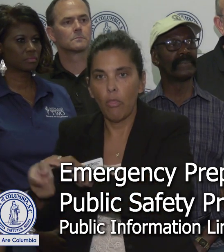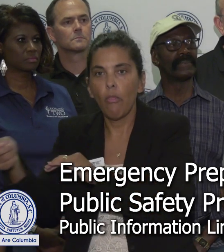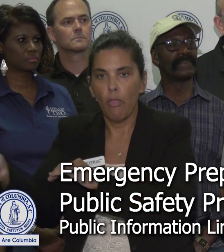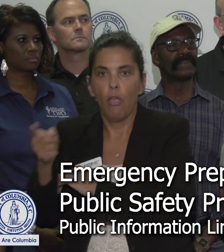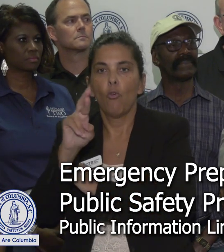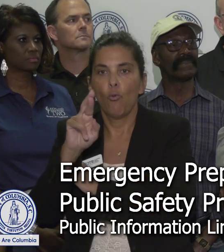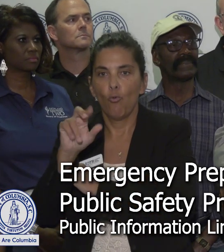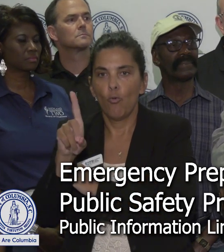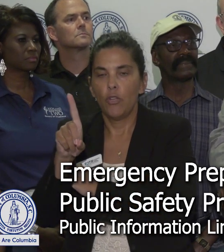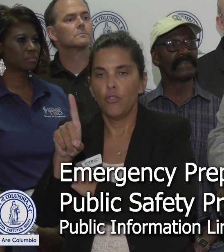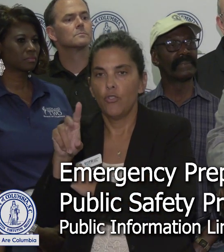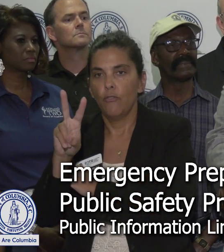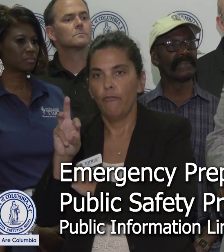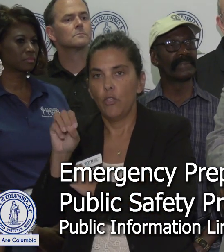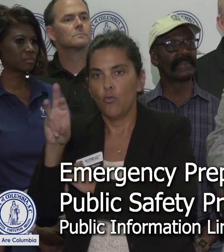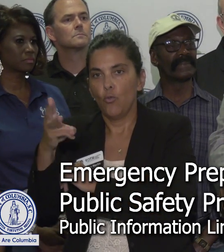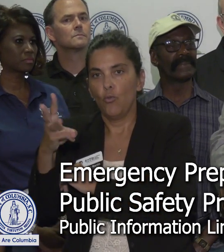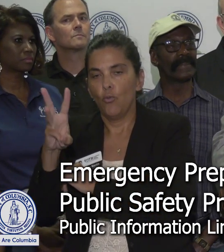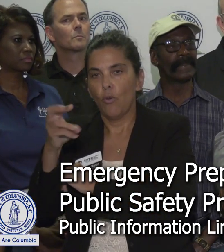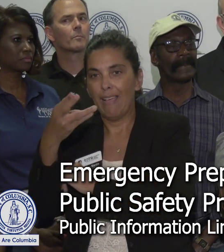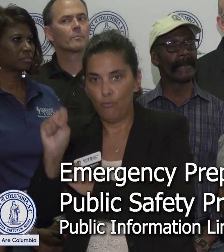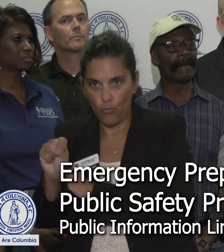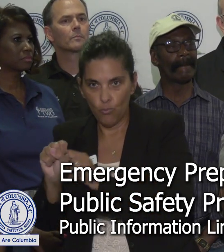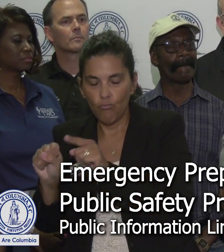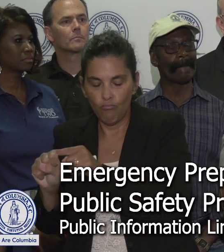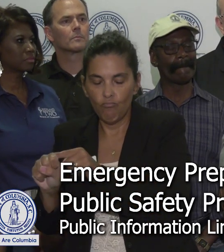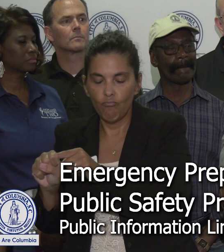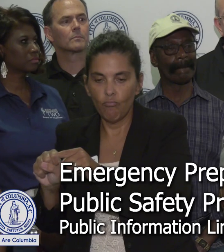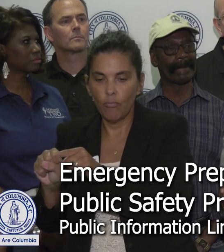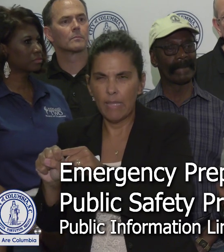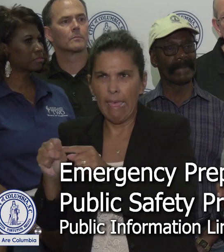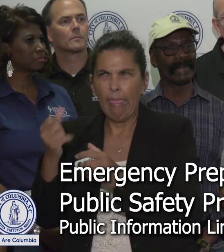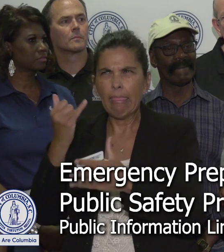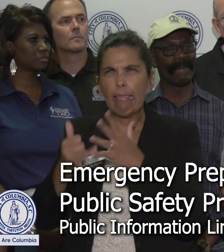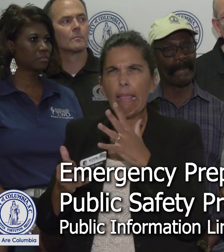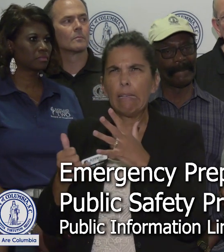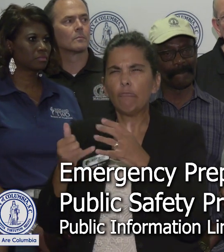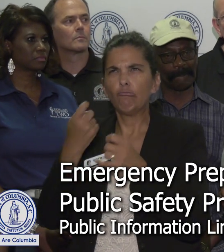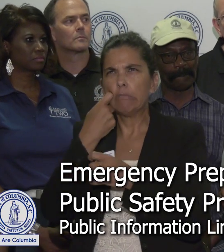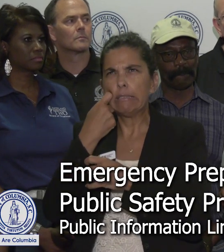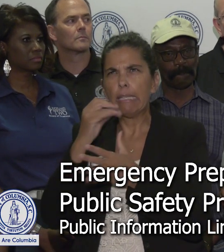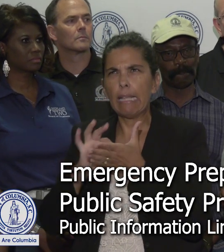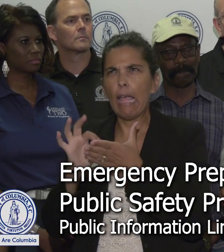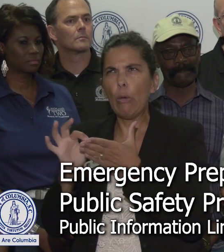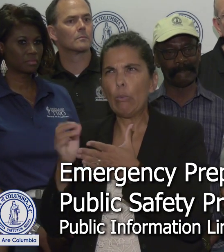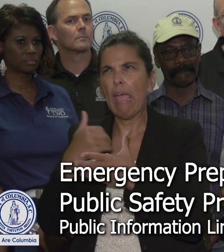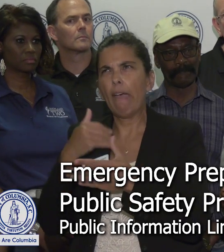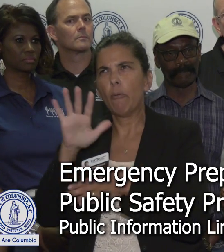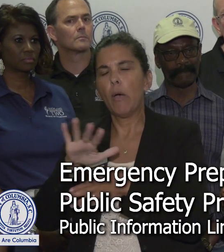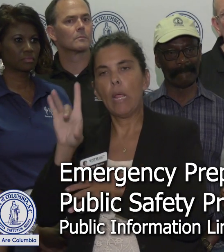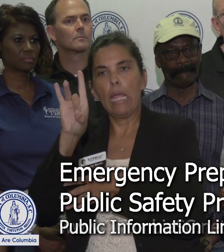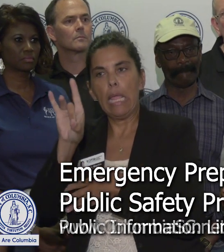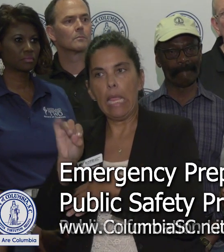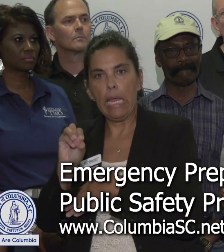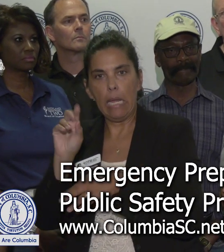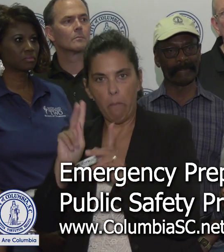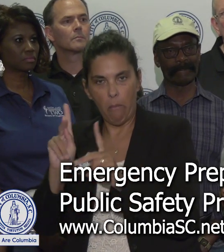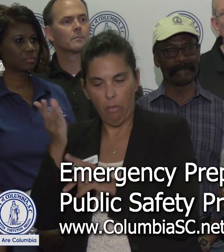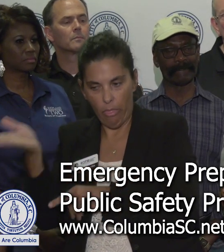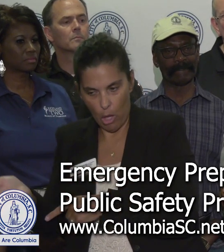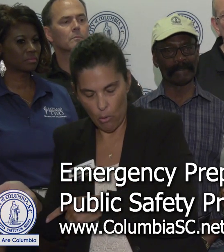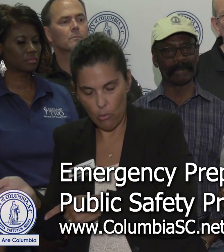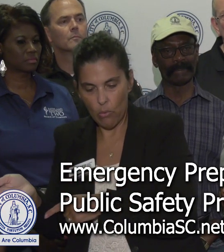School. As a final count of today, or the last count of the day, I think we had roughly about 80 people who have